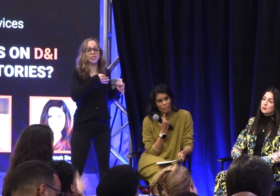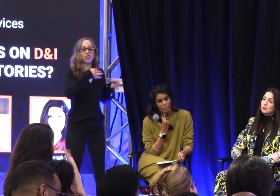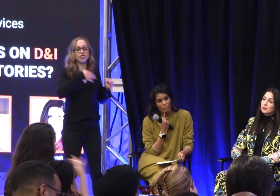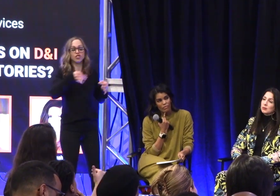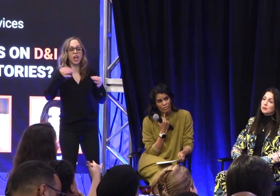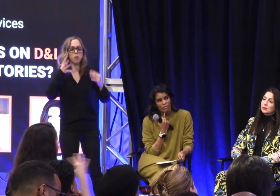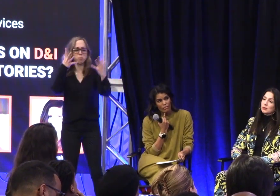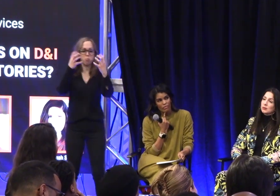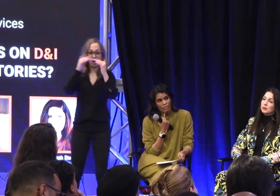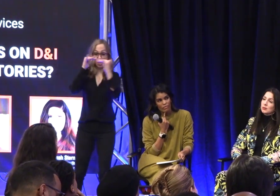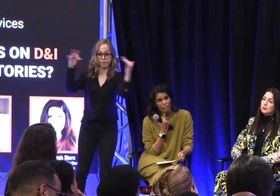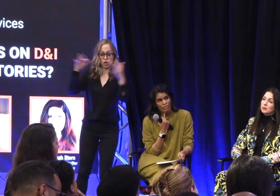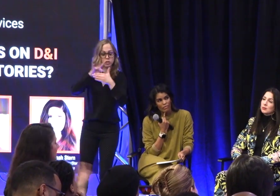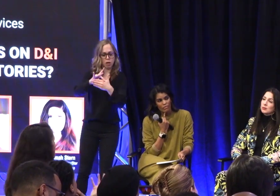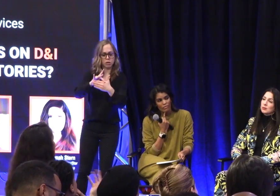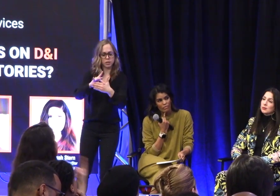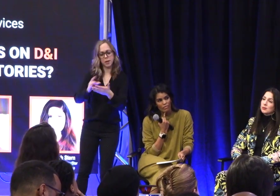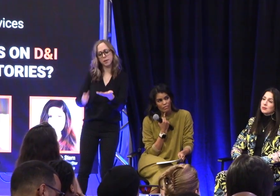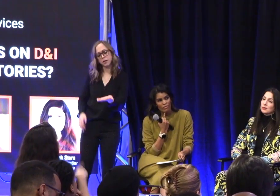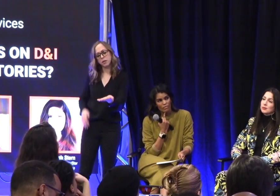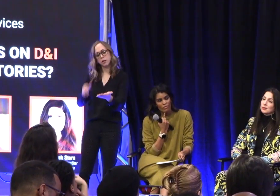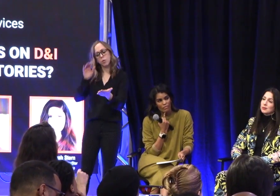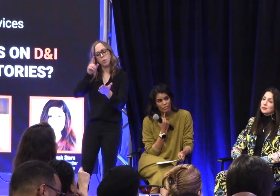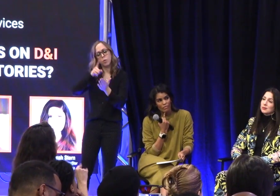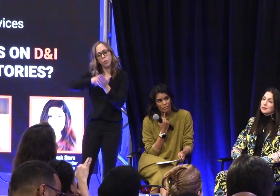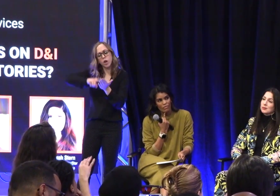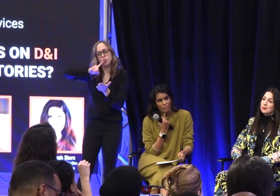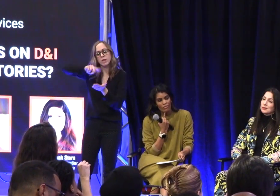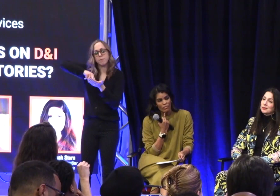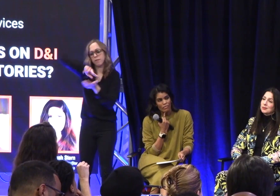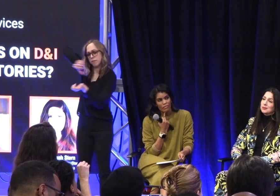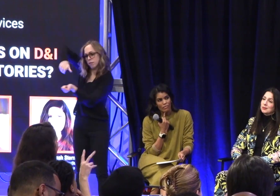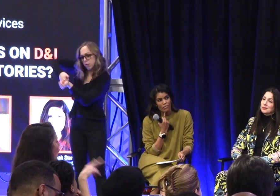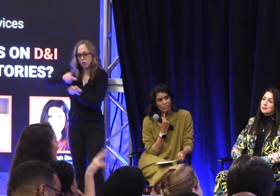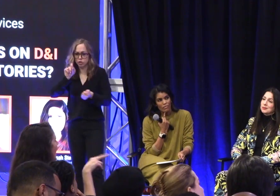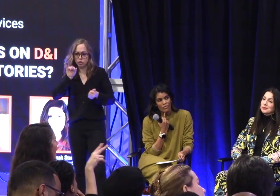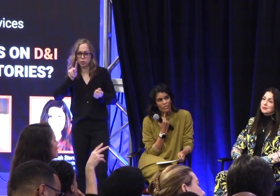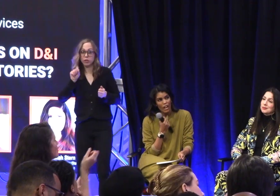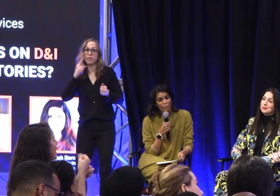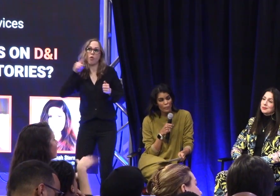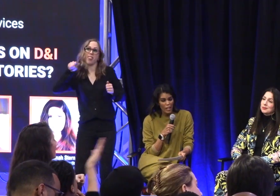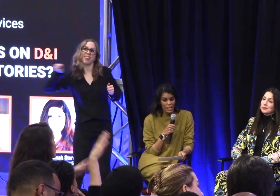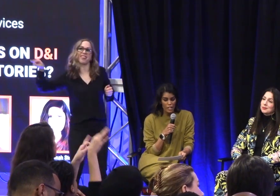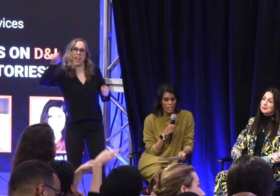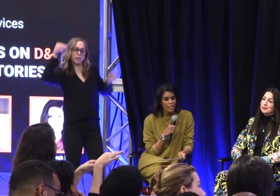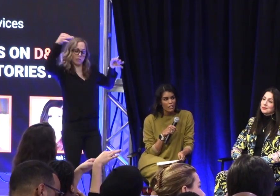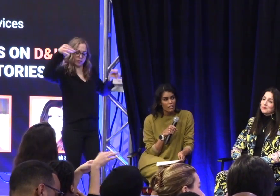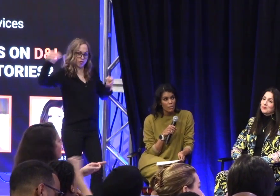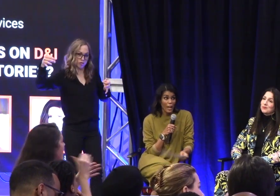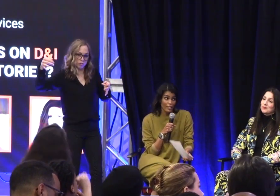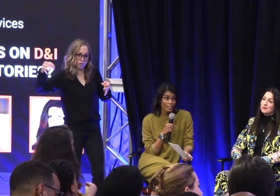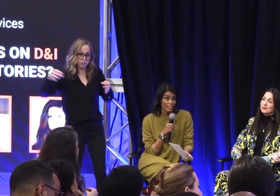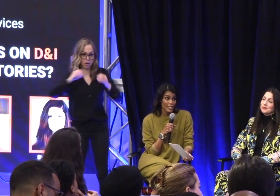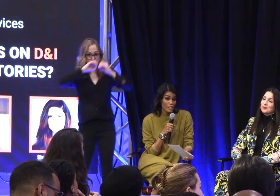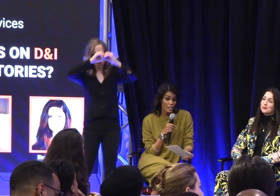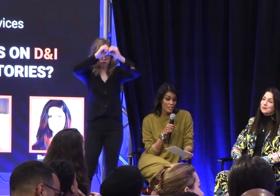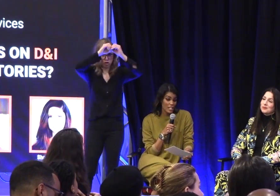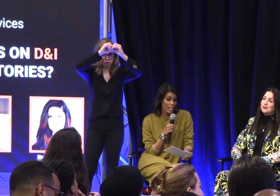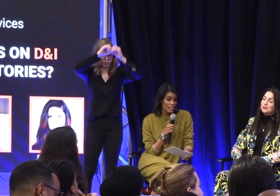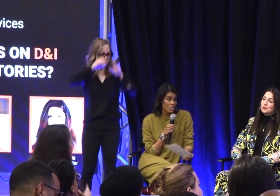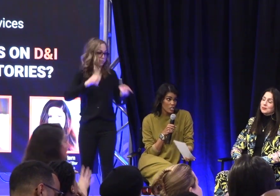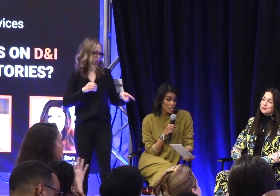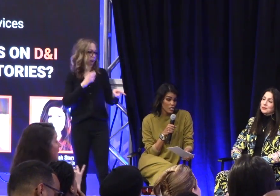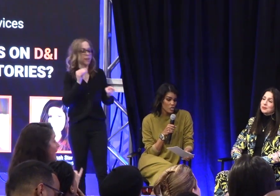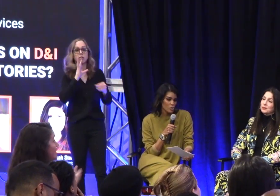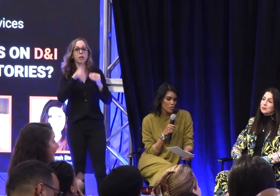diverse content, what does that say about what the studios are looking at to make their decisions? Yeah. Probably not the numbers. Right. And speaking